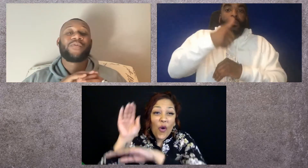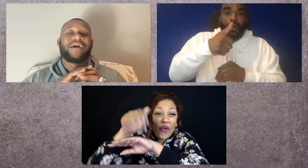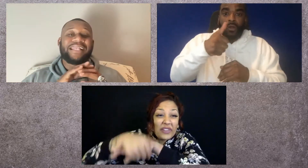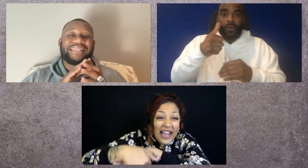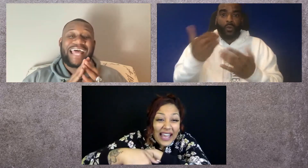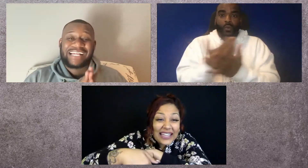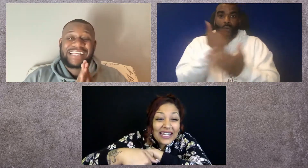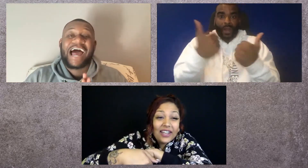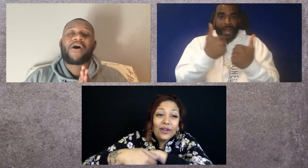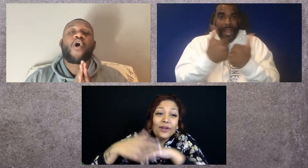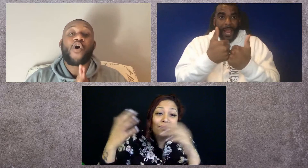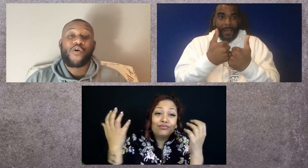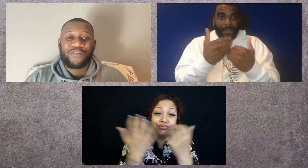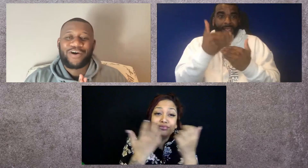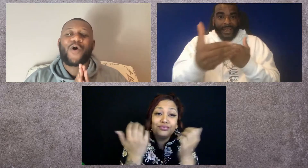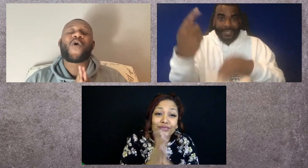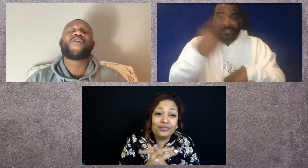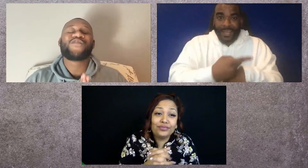So that's